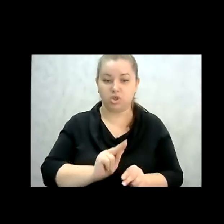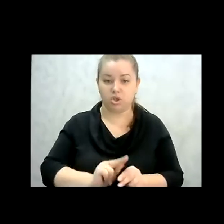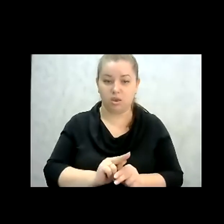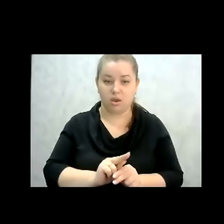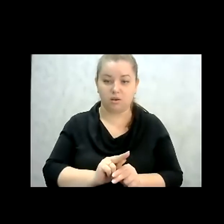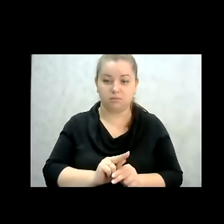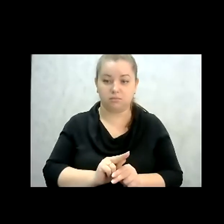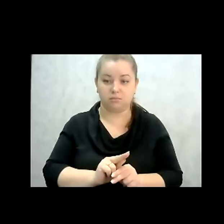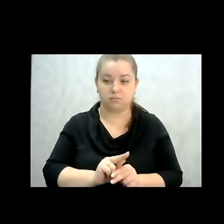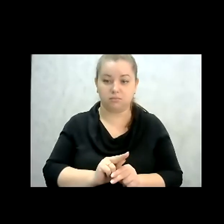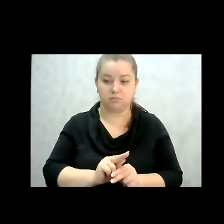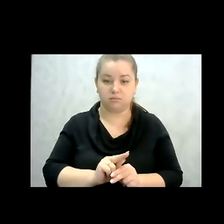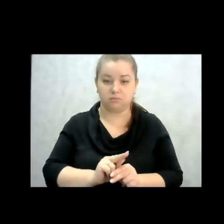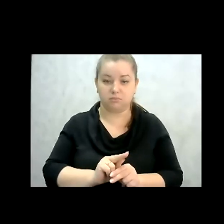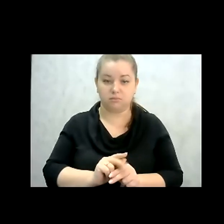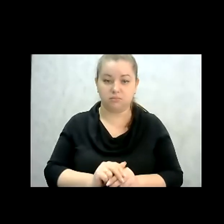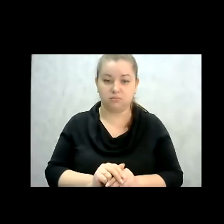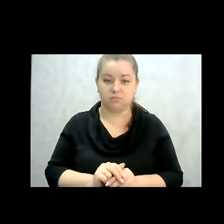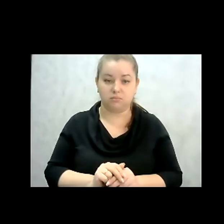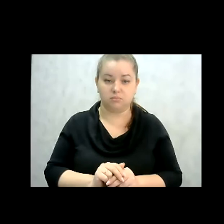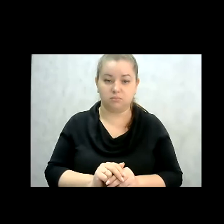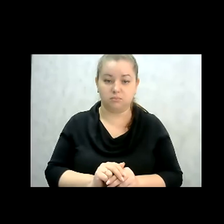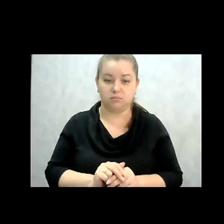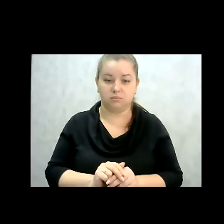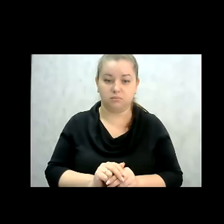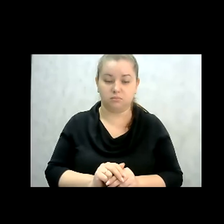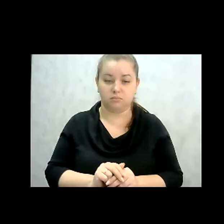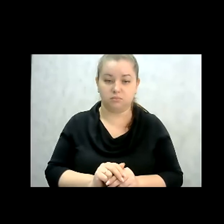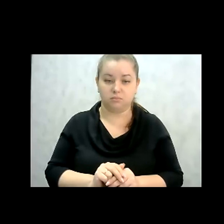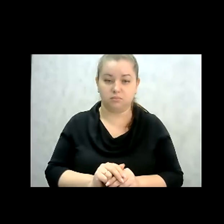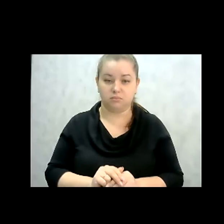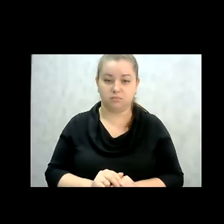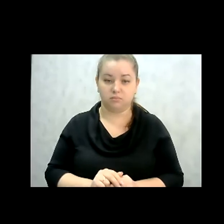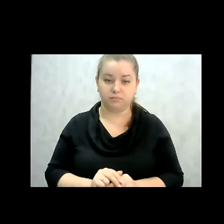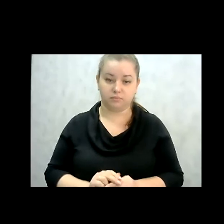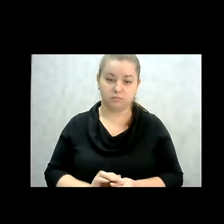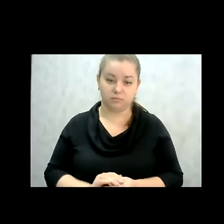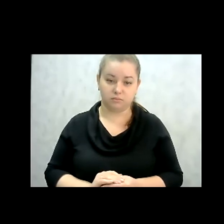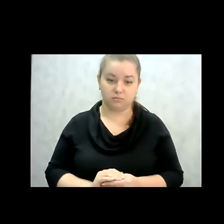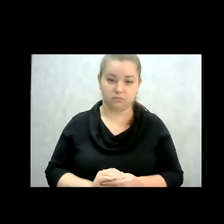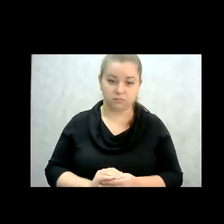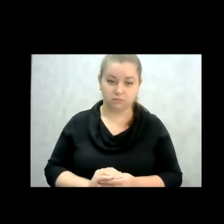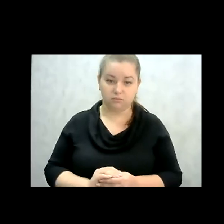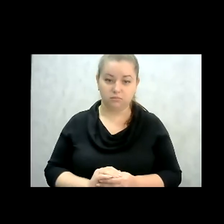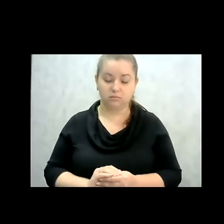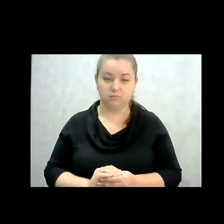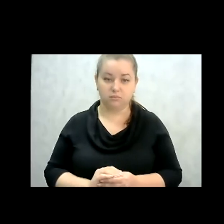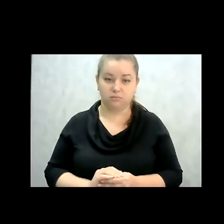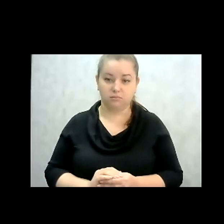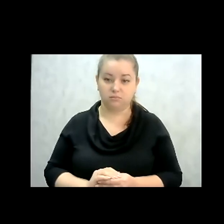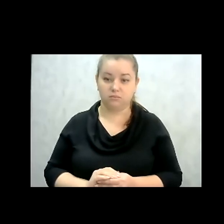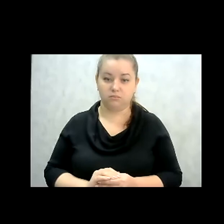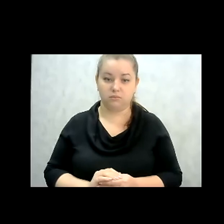of events linked to the election events linked to the October 2020 local